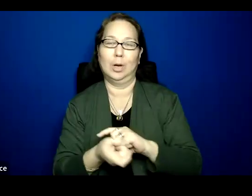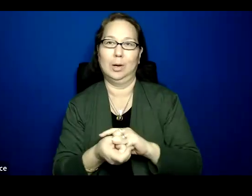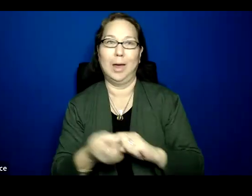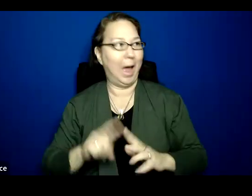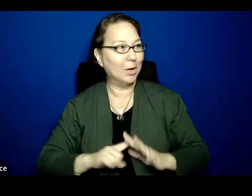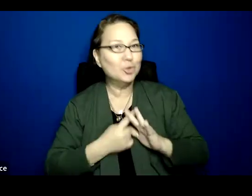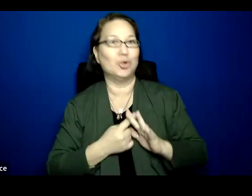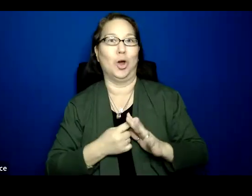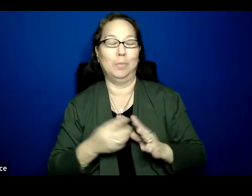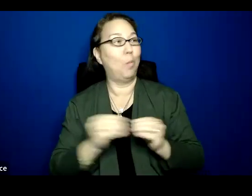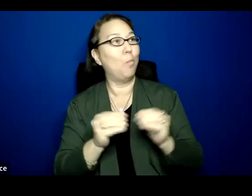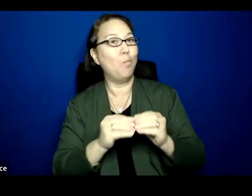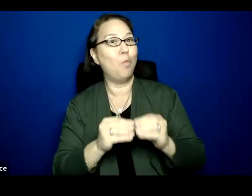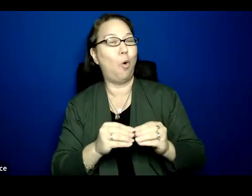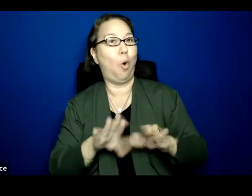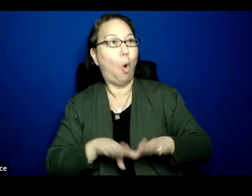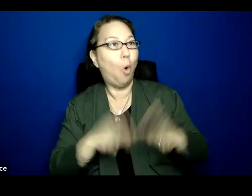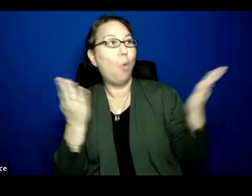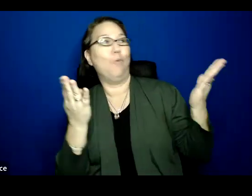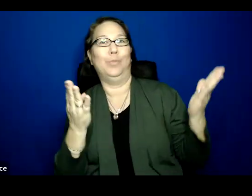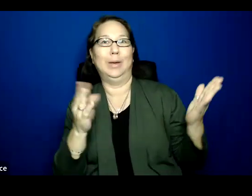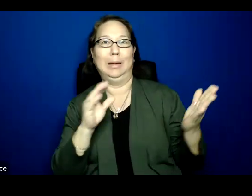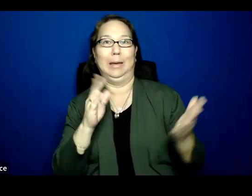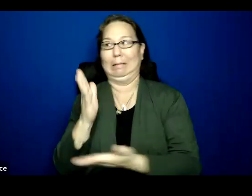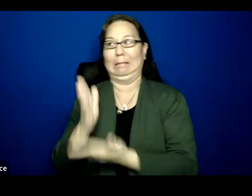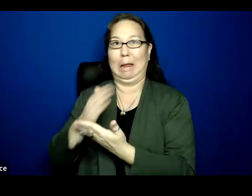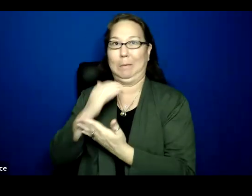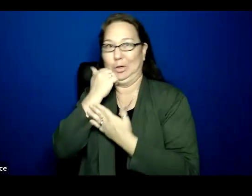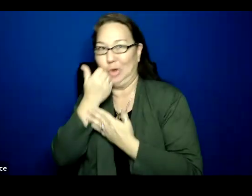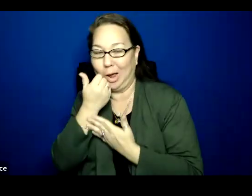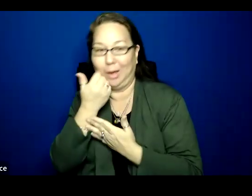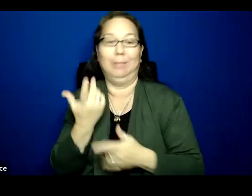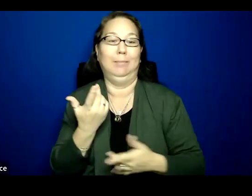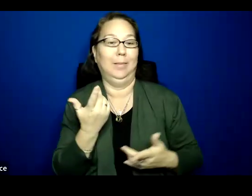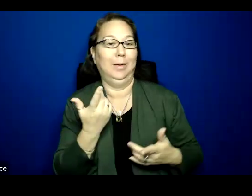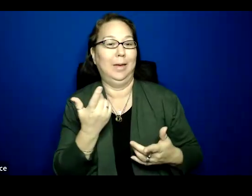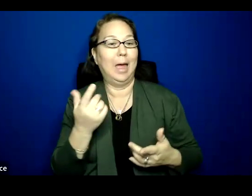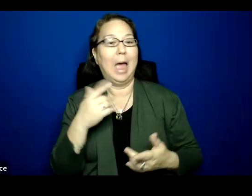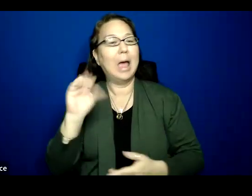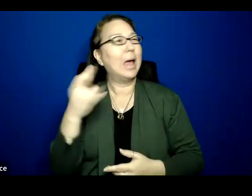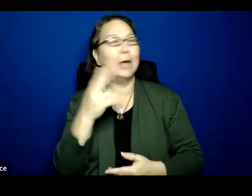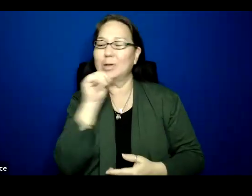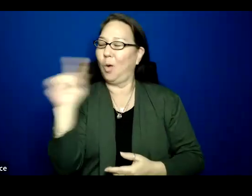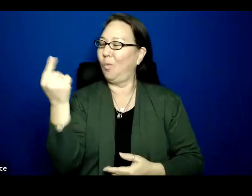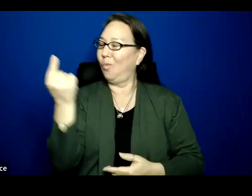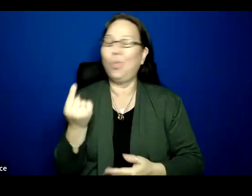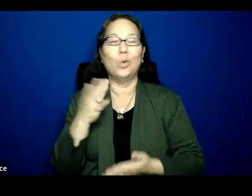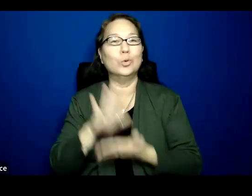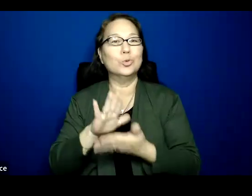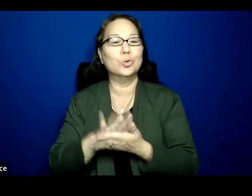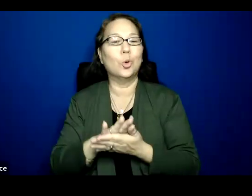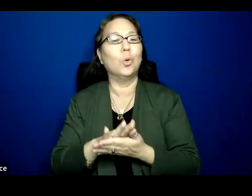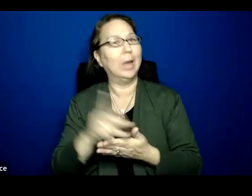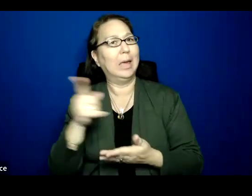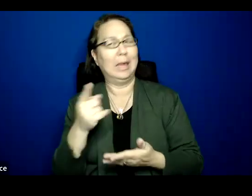stopped being shy, I started feel like I could finally be myself. Cash isn't just a school. Cash helped me start building who I am right now.